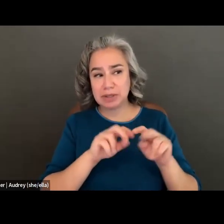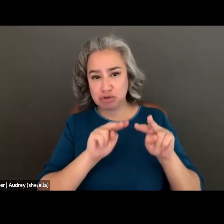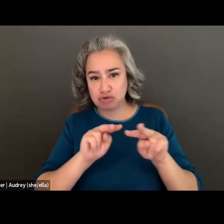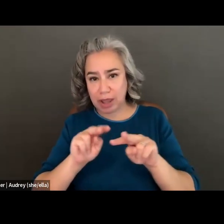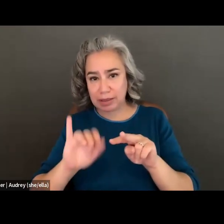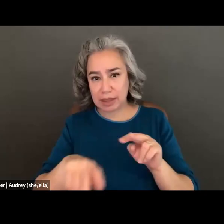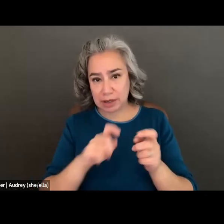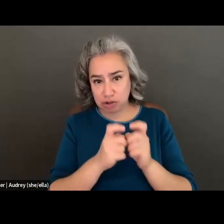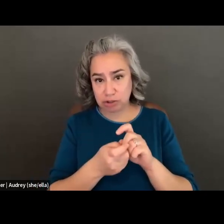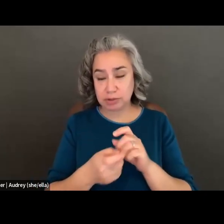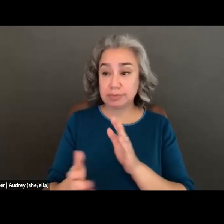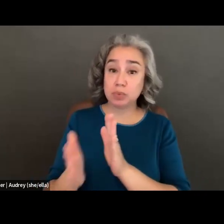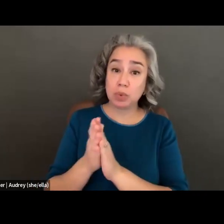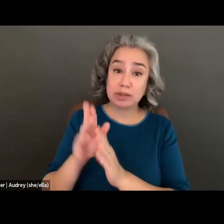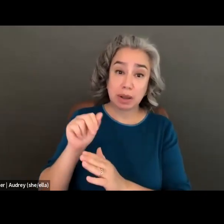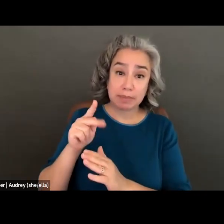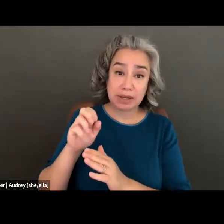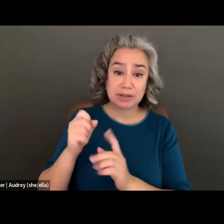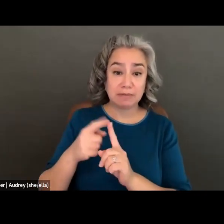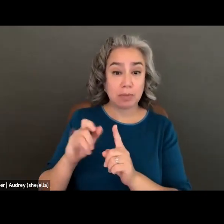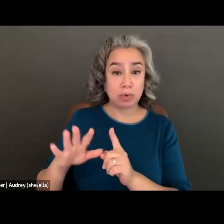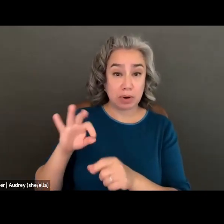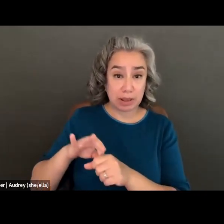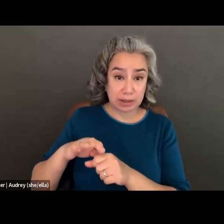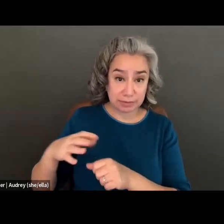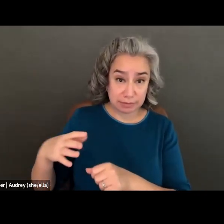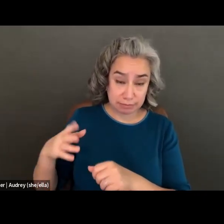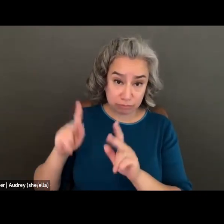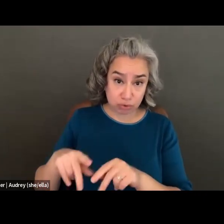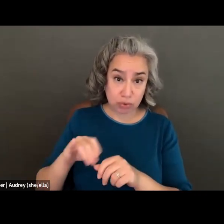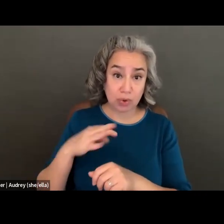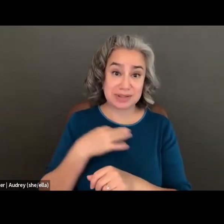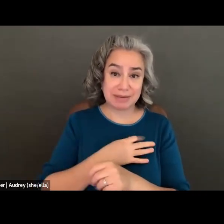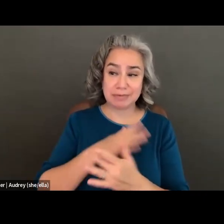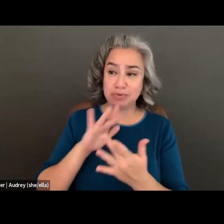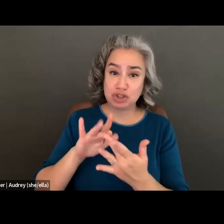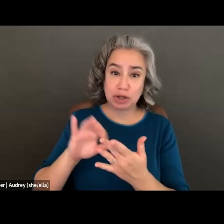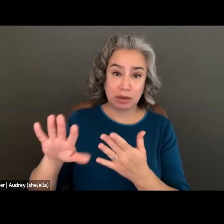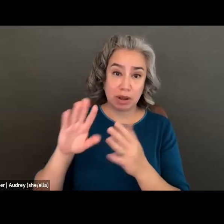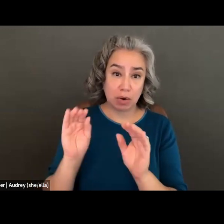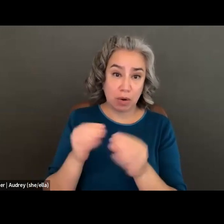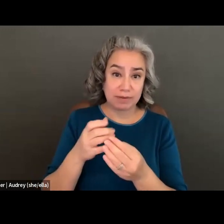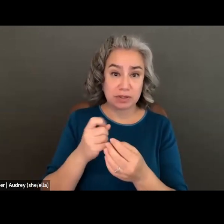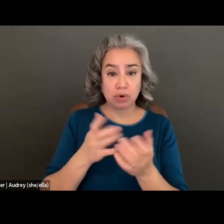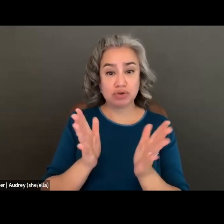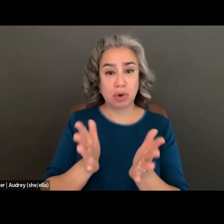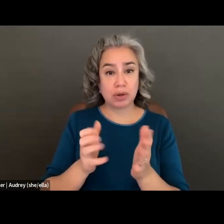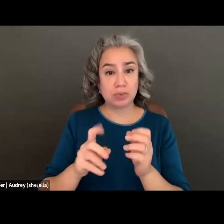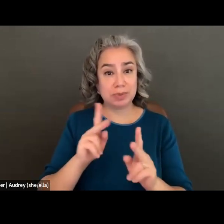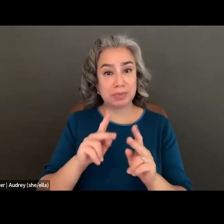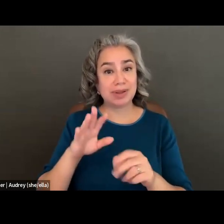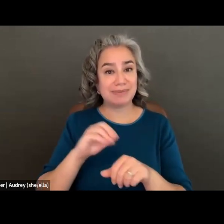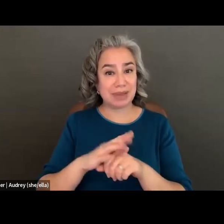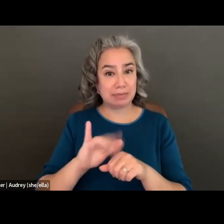changes, requesting updates from your elected official or their staff by reaching out to their office, or talking to people affected by the issue